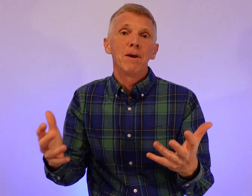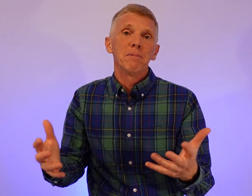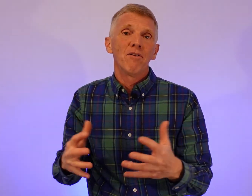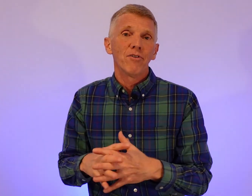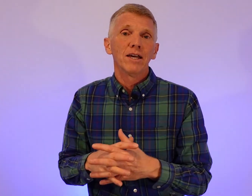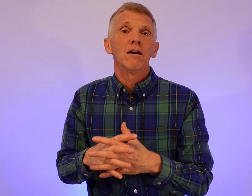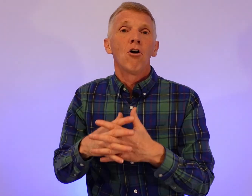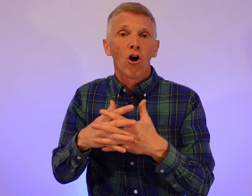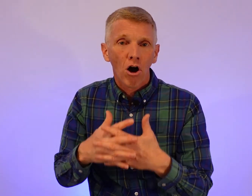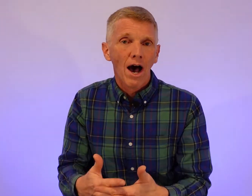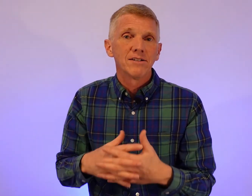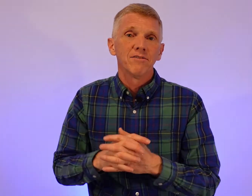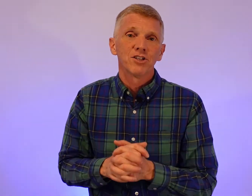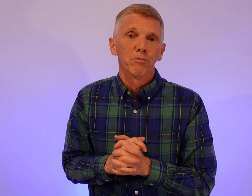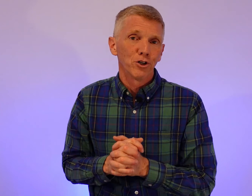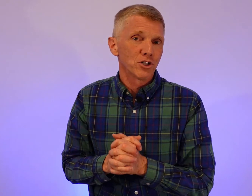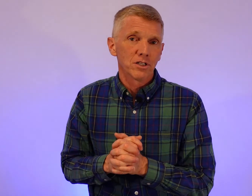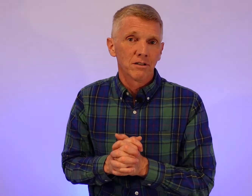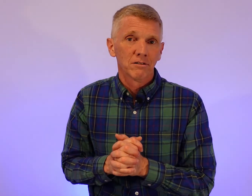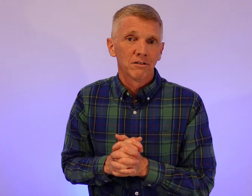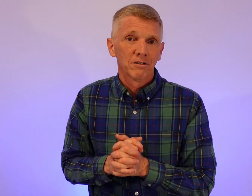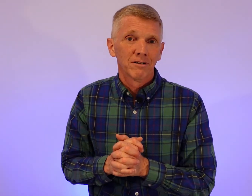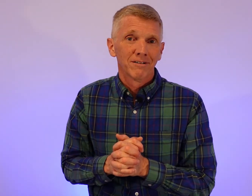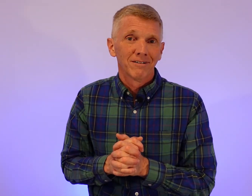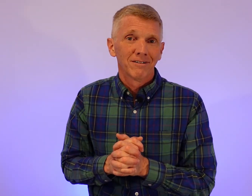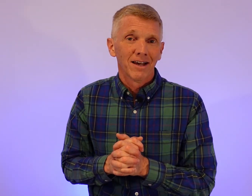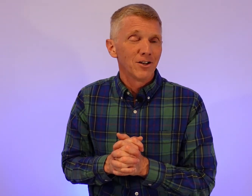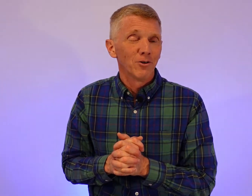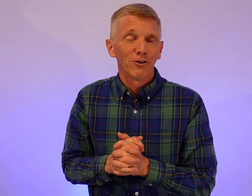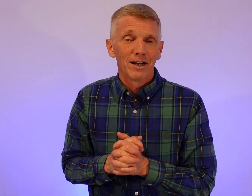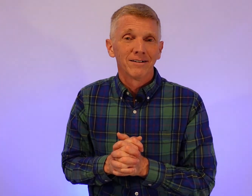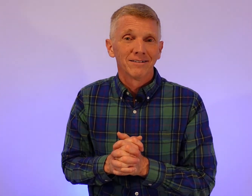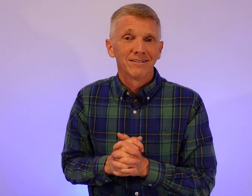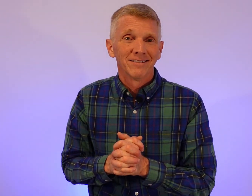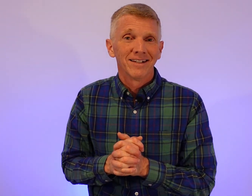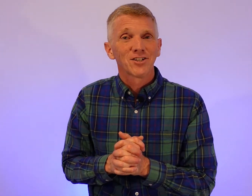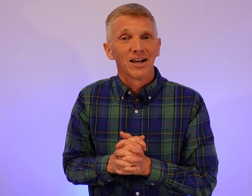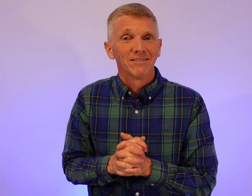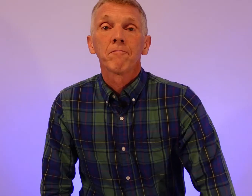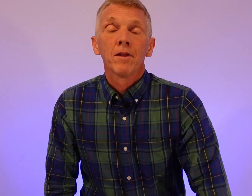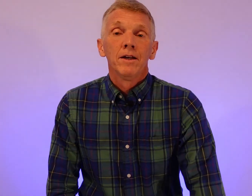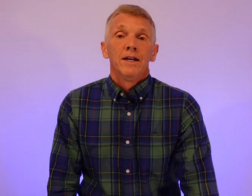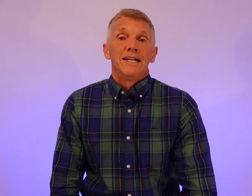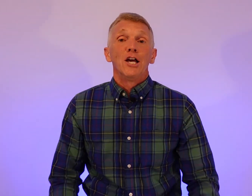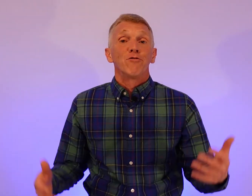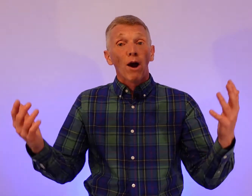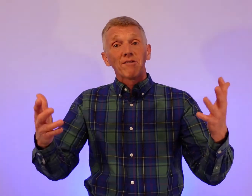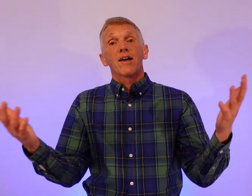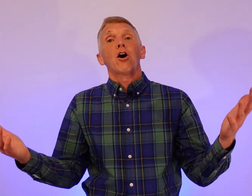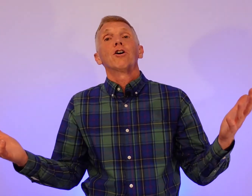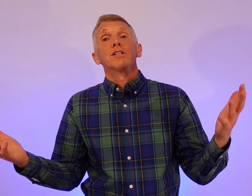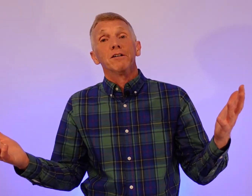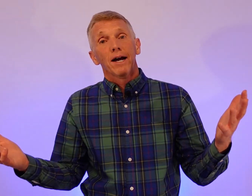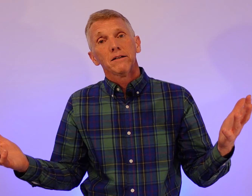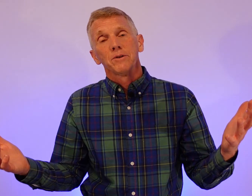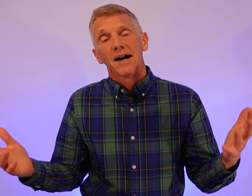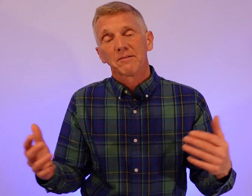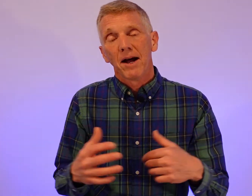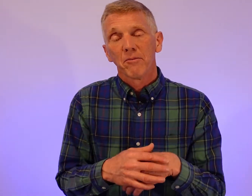be the thing causing this emergency. Okay, you're doing great. Next set. Now you've arrived in that car scene, right? We talked about at the